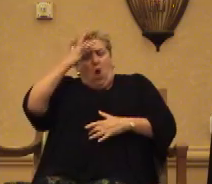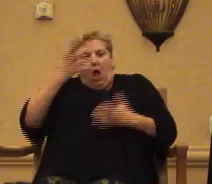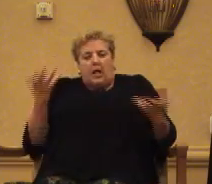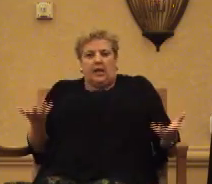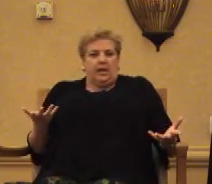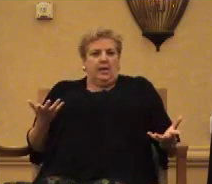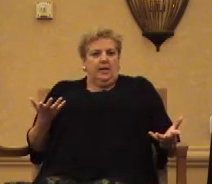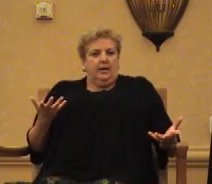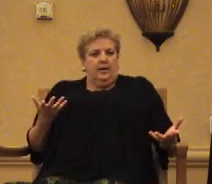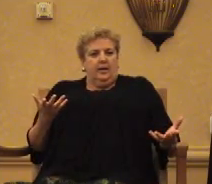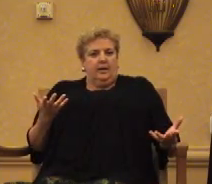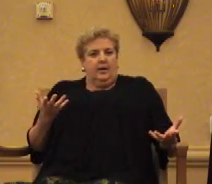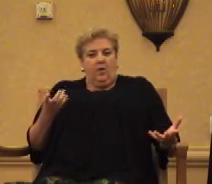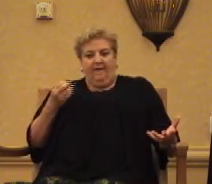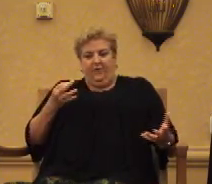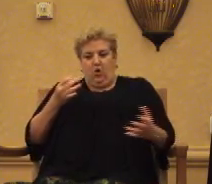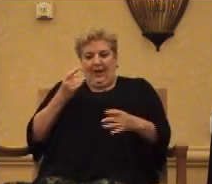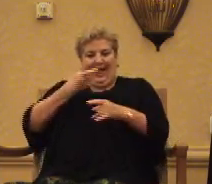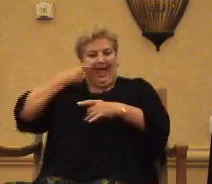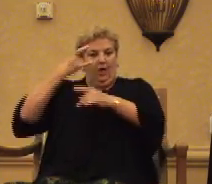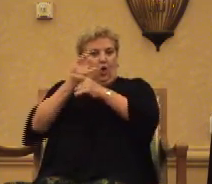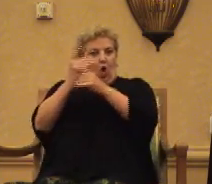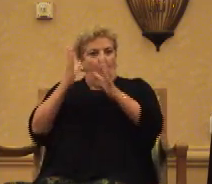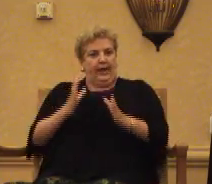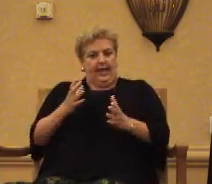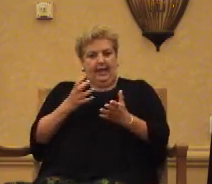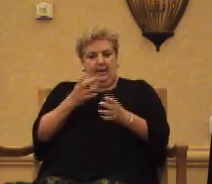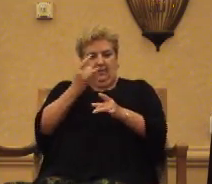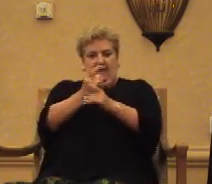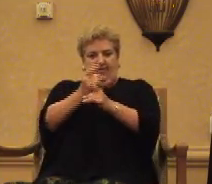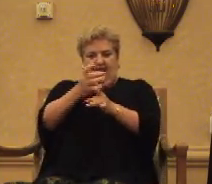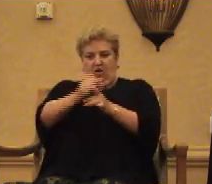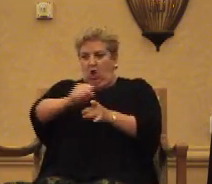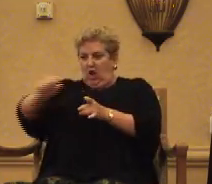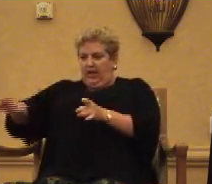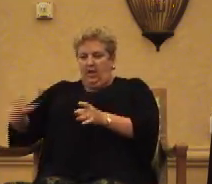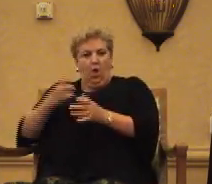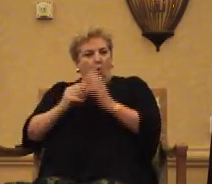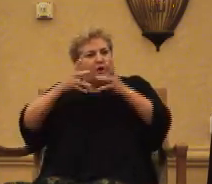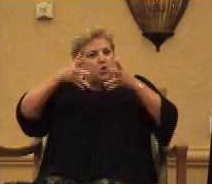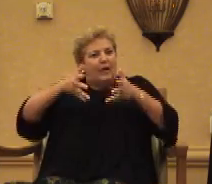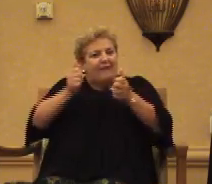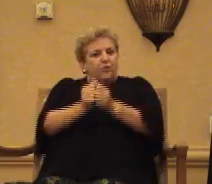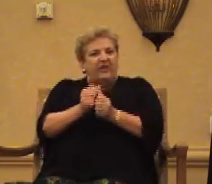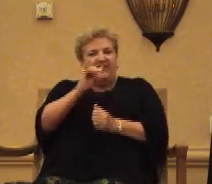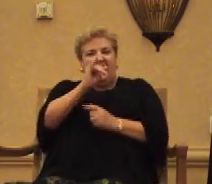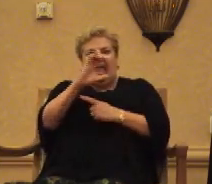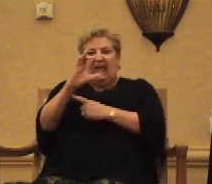alcoholic and you take away the alcohol, what are you left with except the ick? You know, the ick eats my